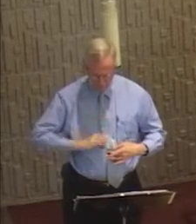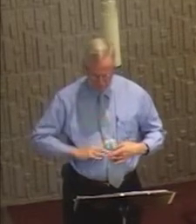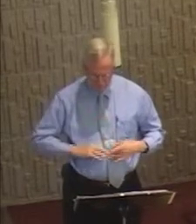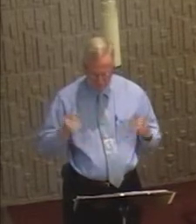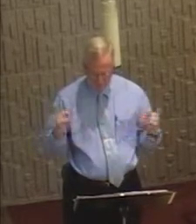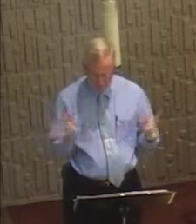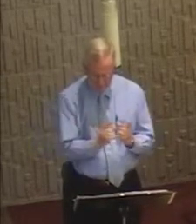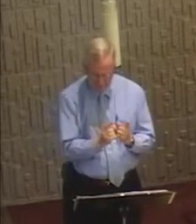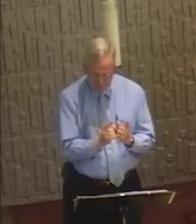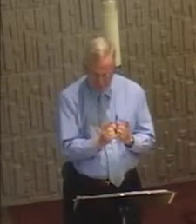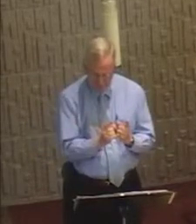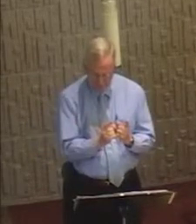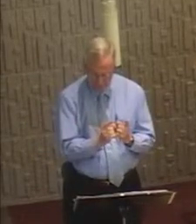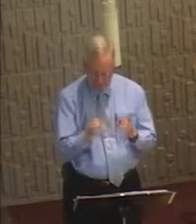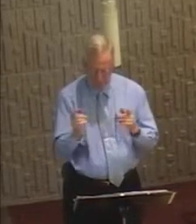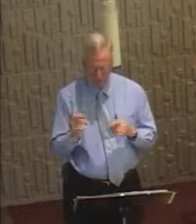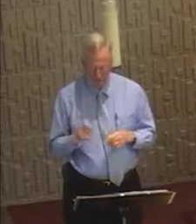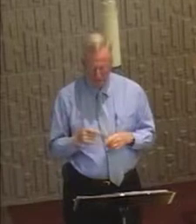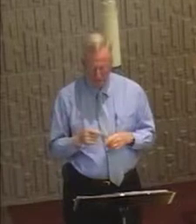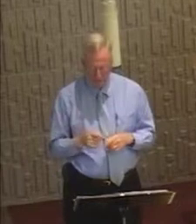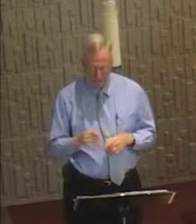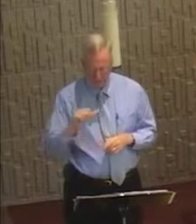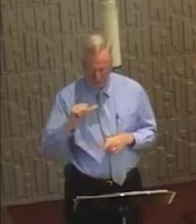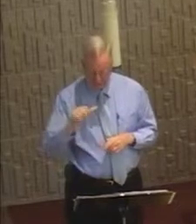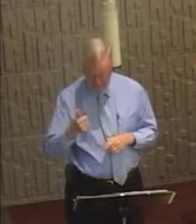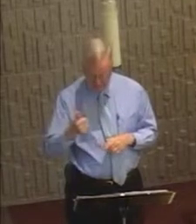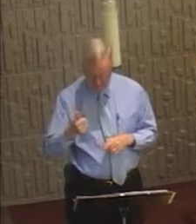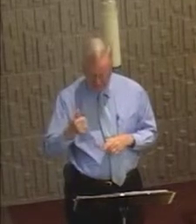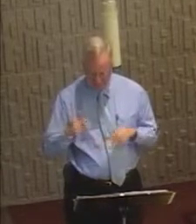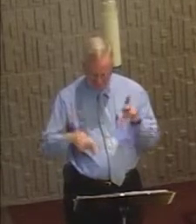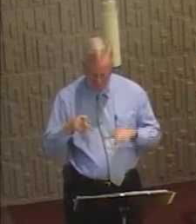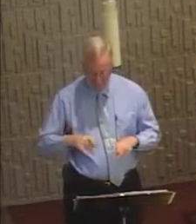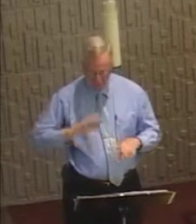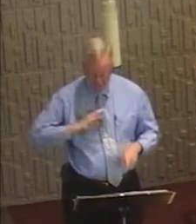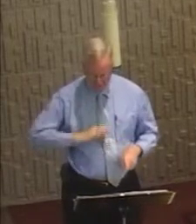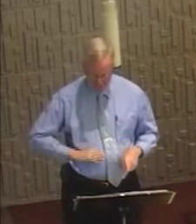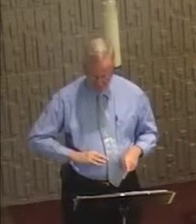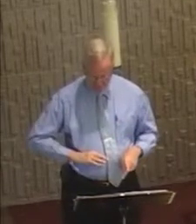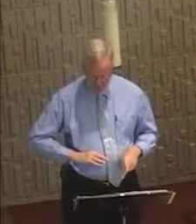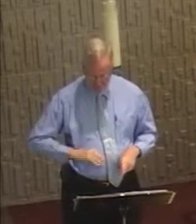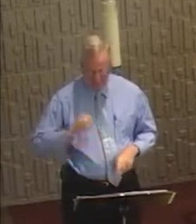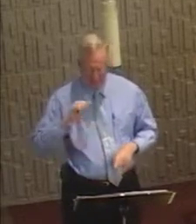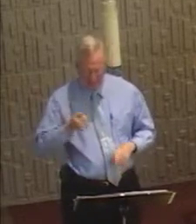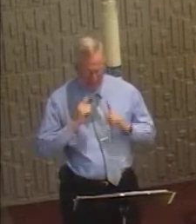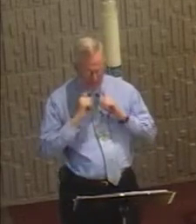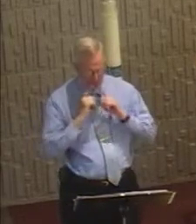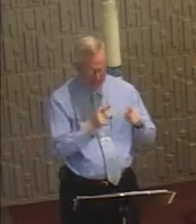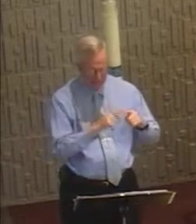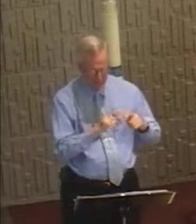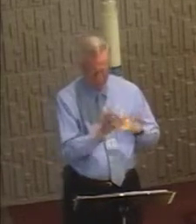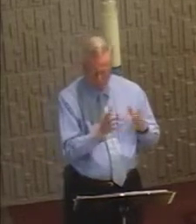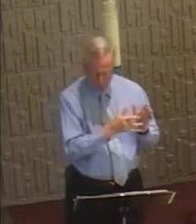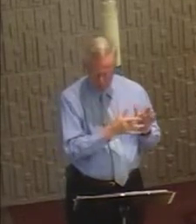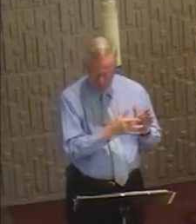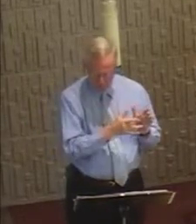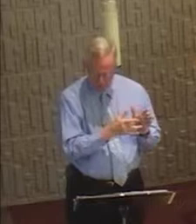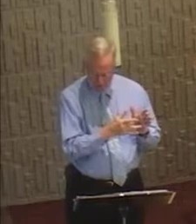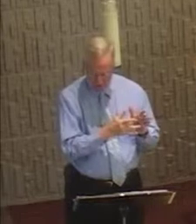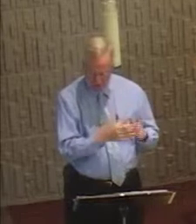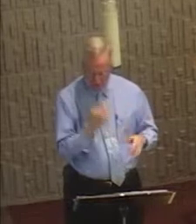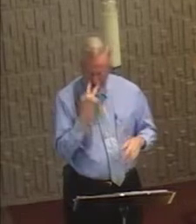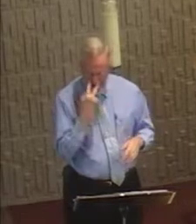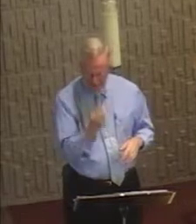was entering a village, 10 lepers met him. They stood at a distance from him and raised their voices,